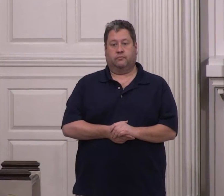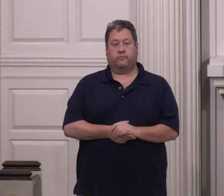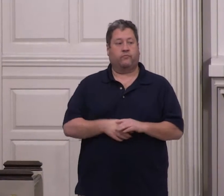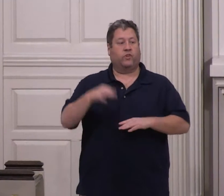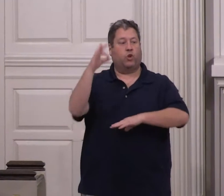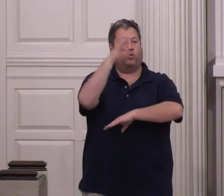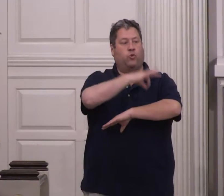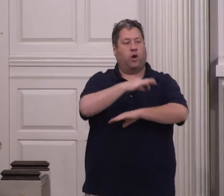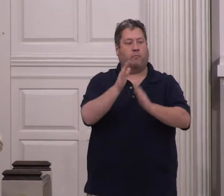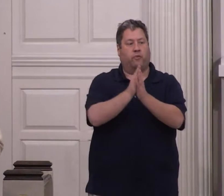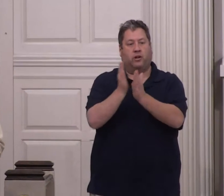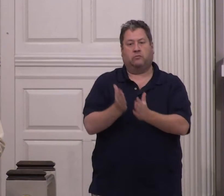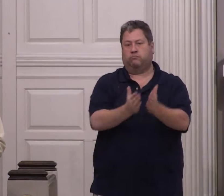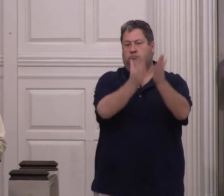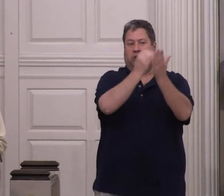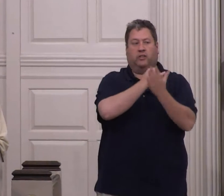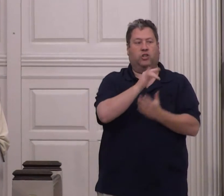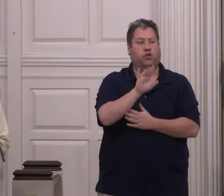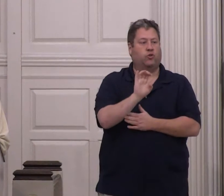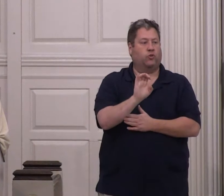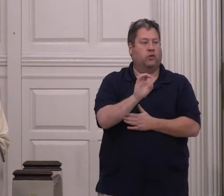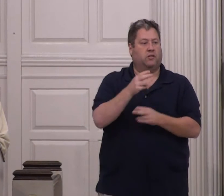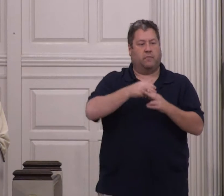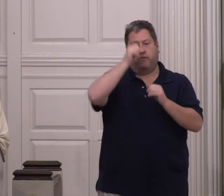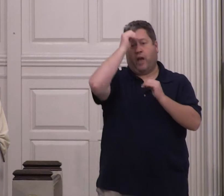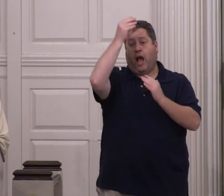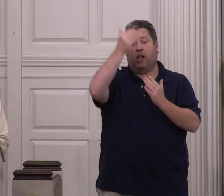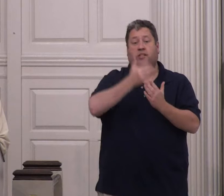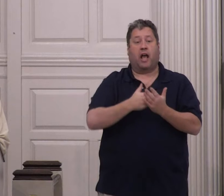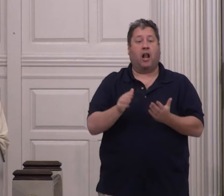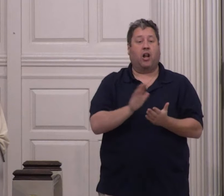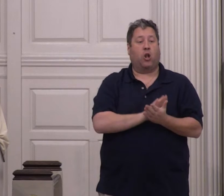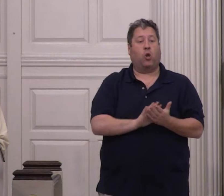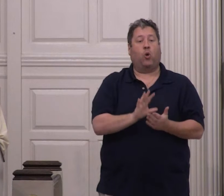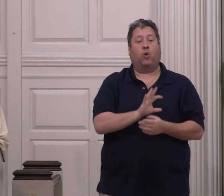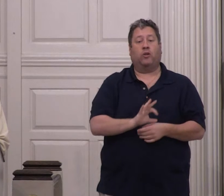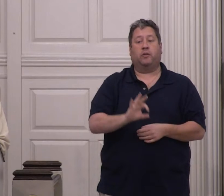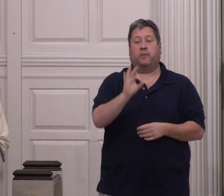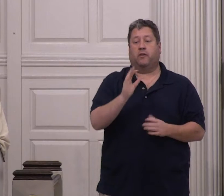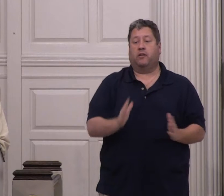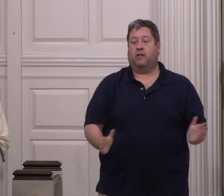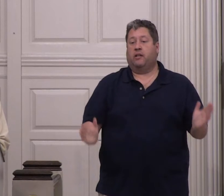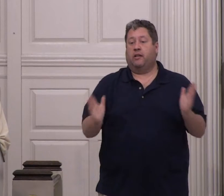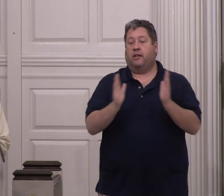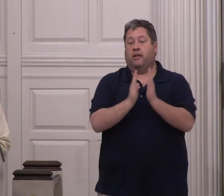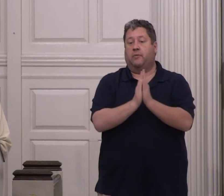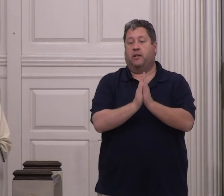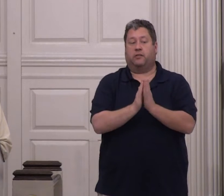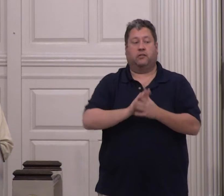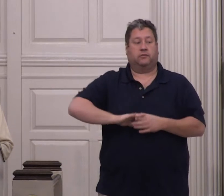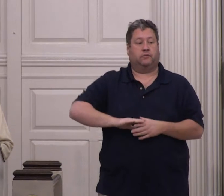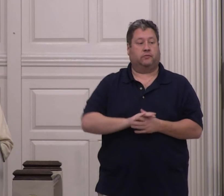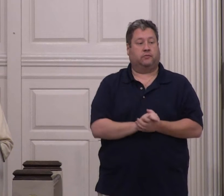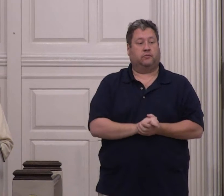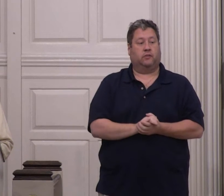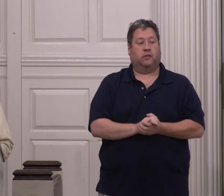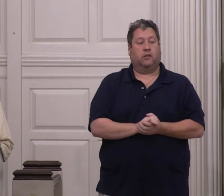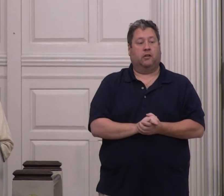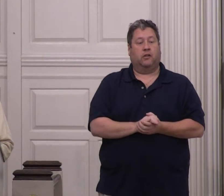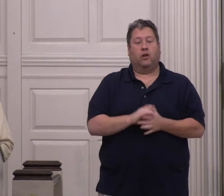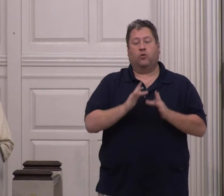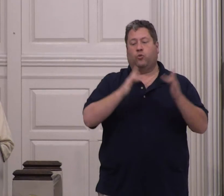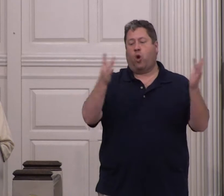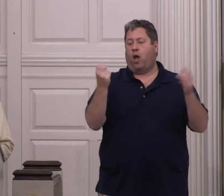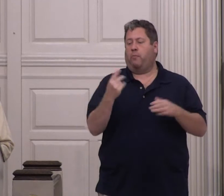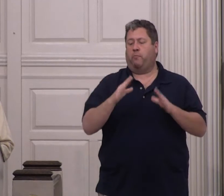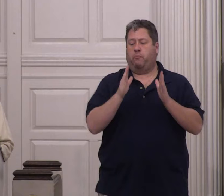Our novena prayer to St. Jude. In the name of the Father, and of the Son, and of the Holy Spirit. Amen. O